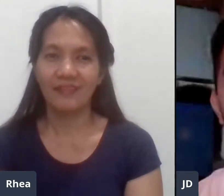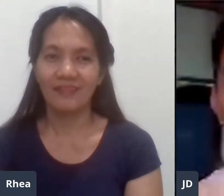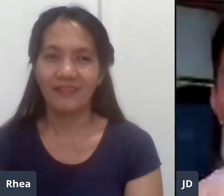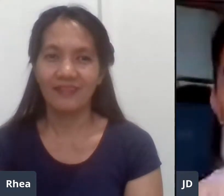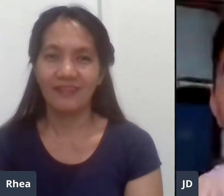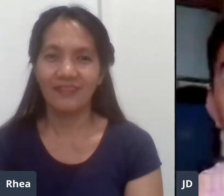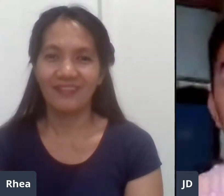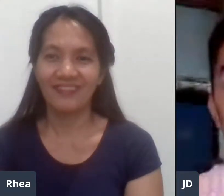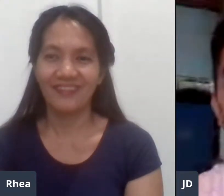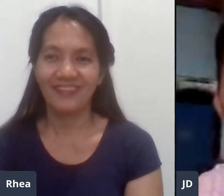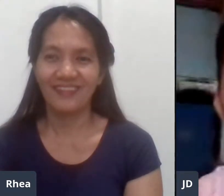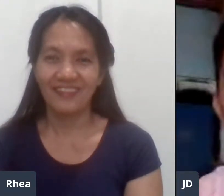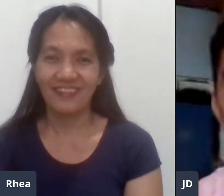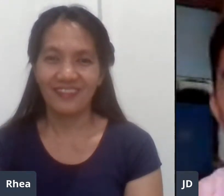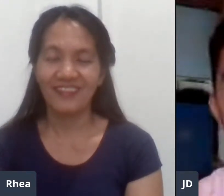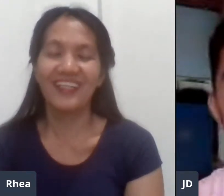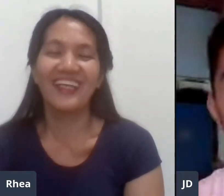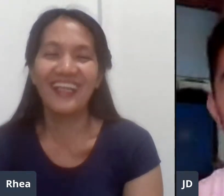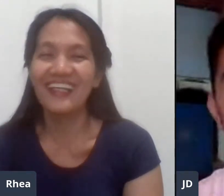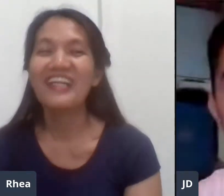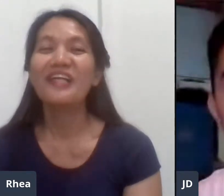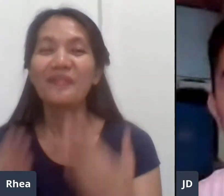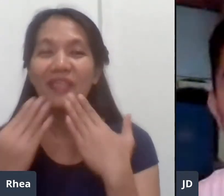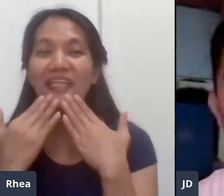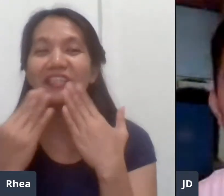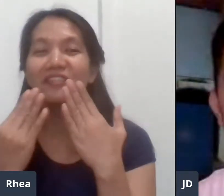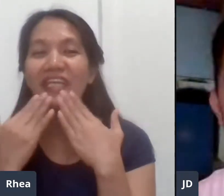on any message, ma'am?